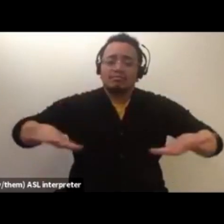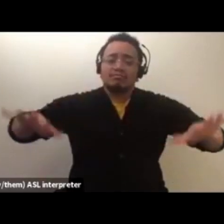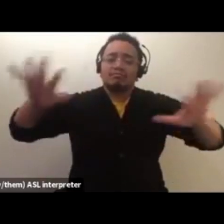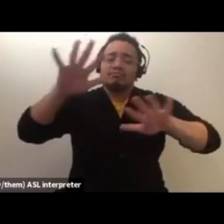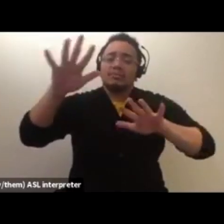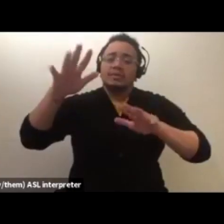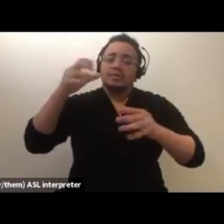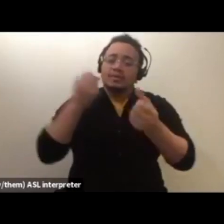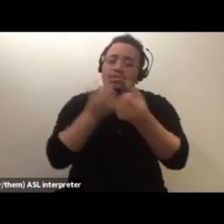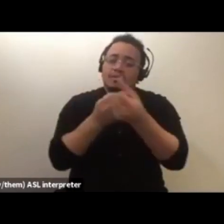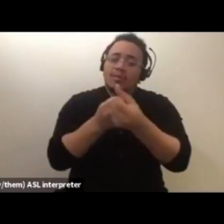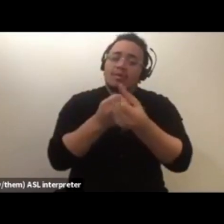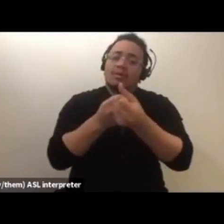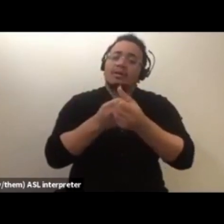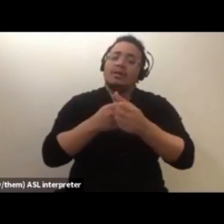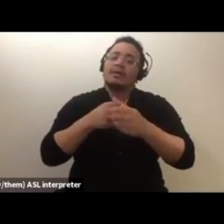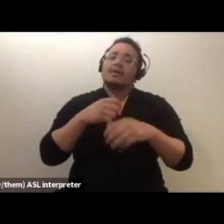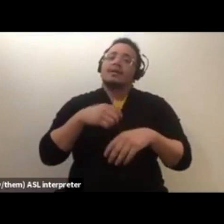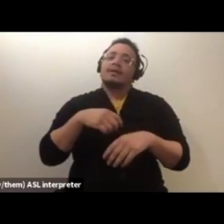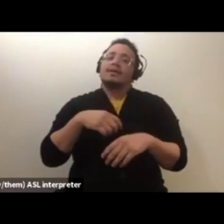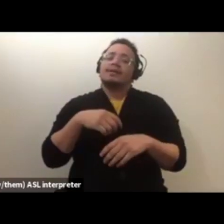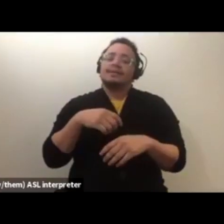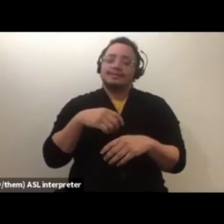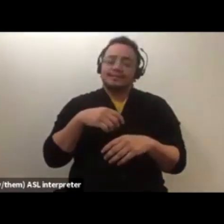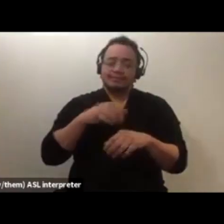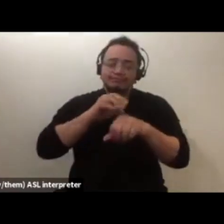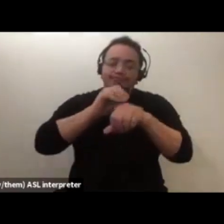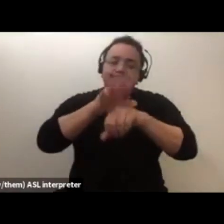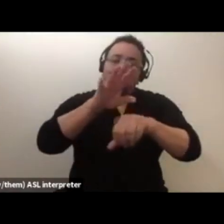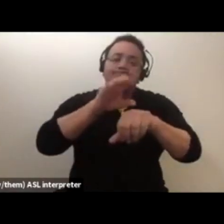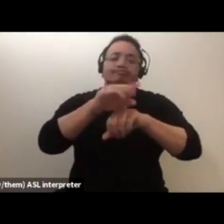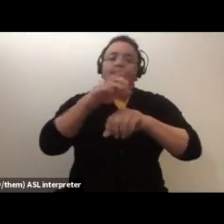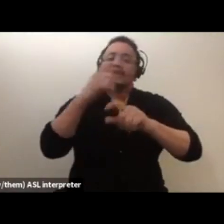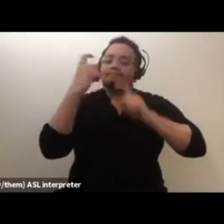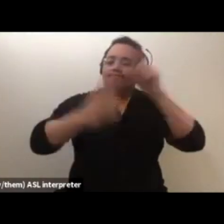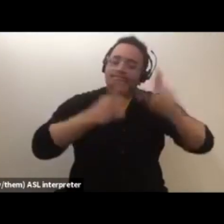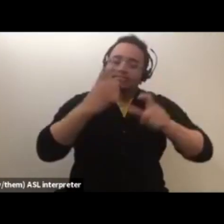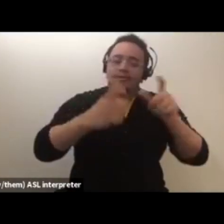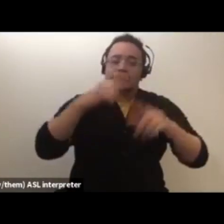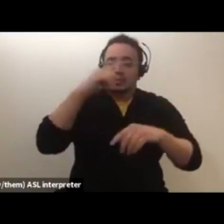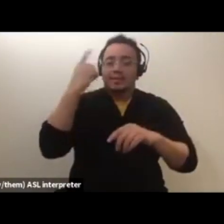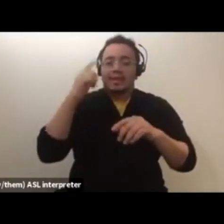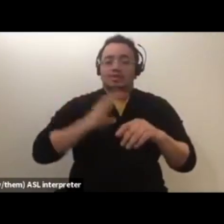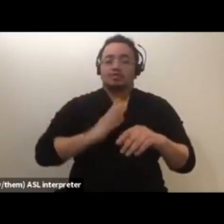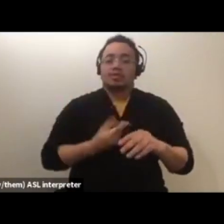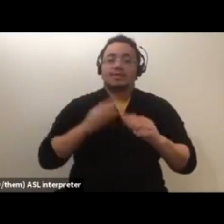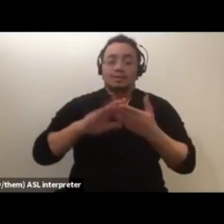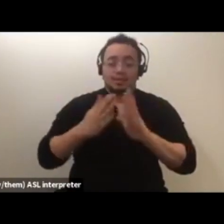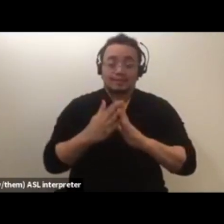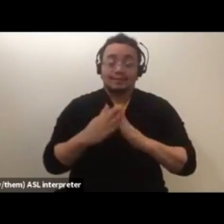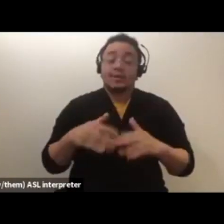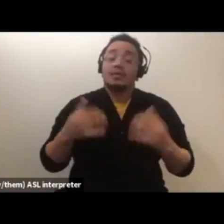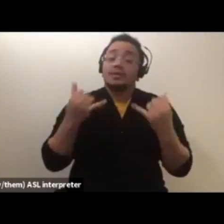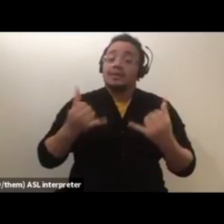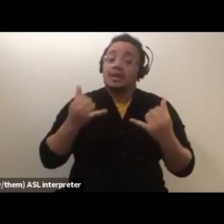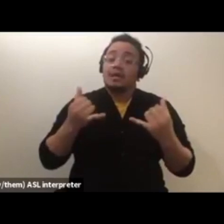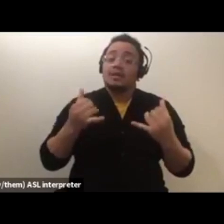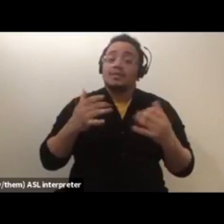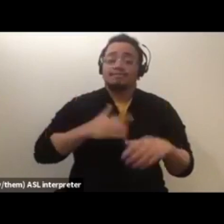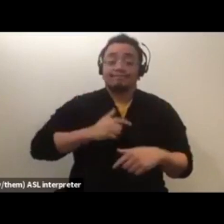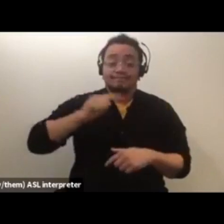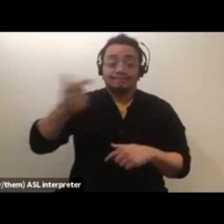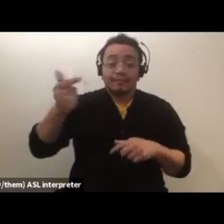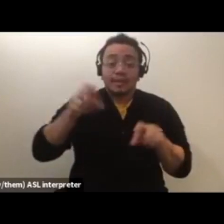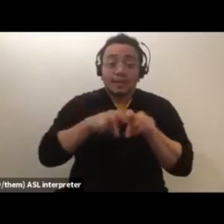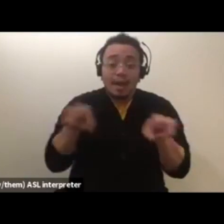lives. I'm going to take this moment to allow our panelists to introduce themselves by giving